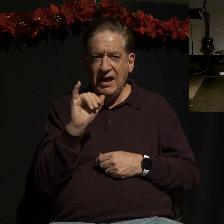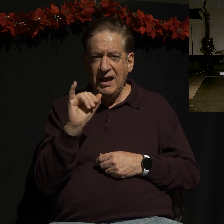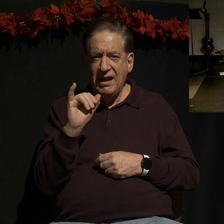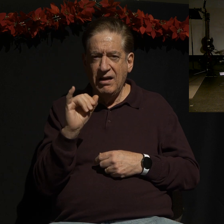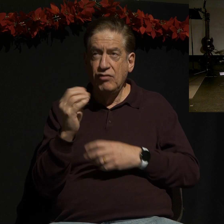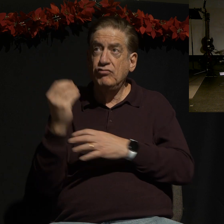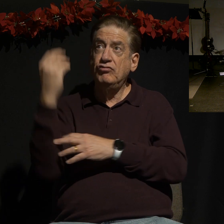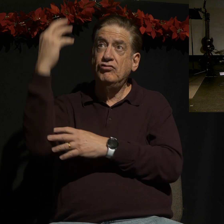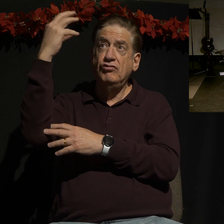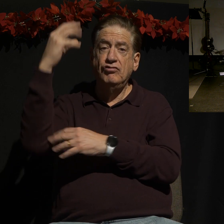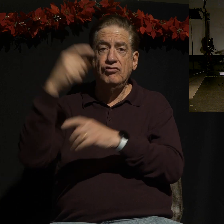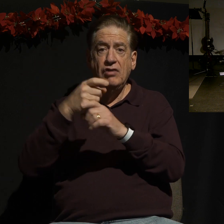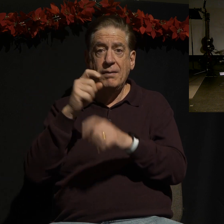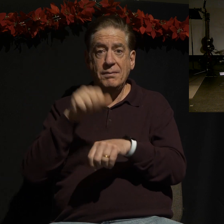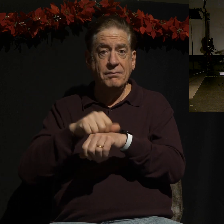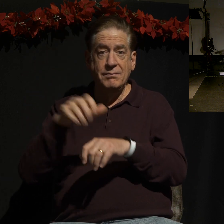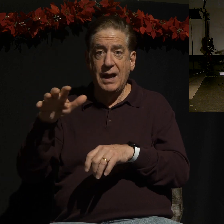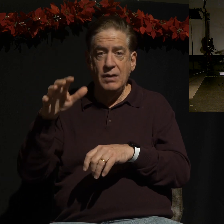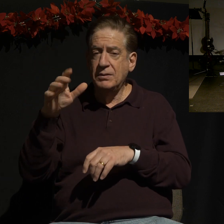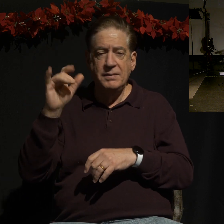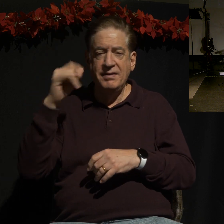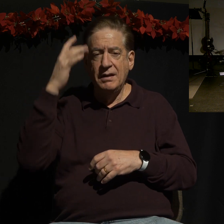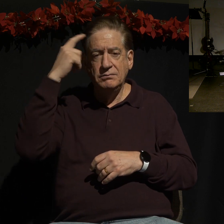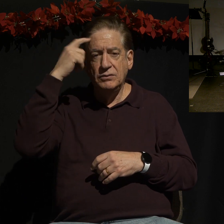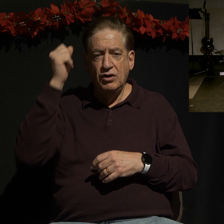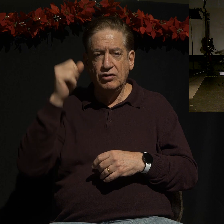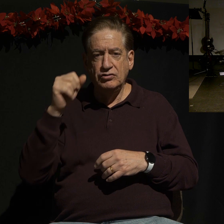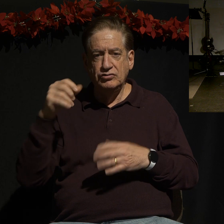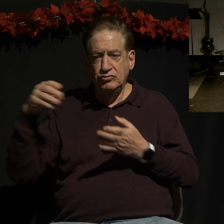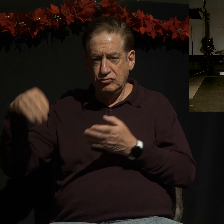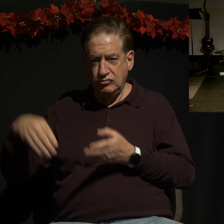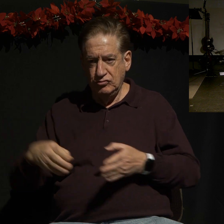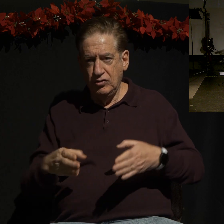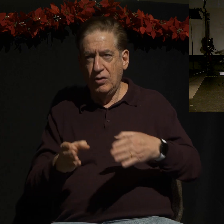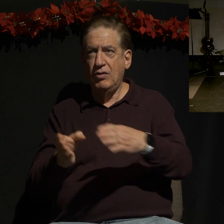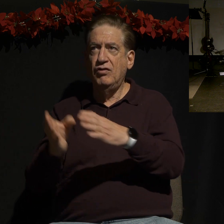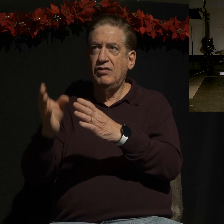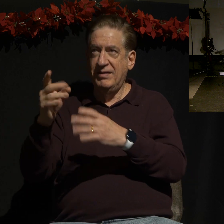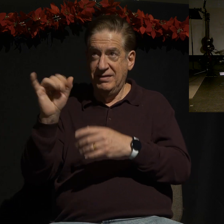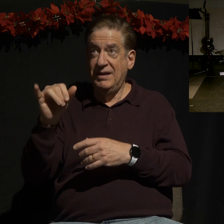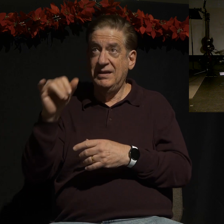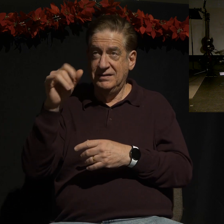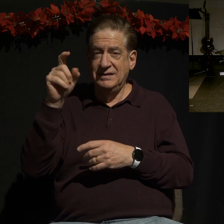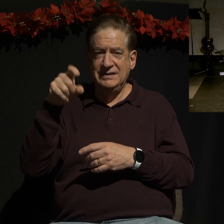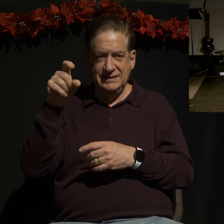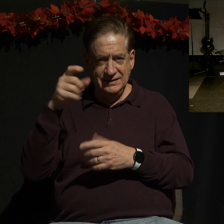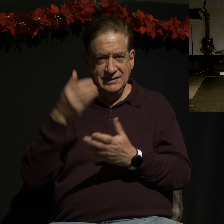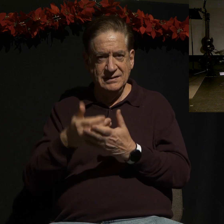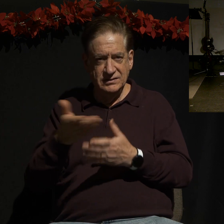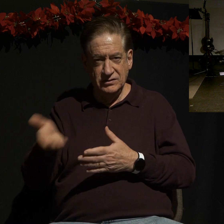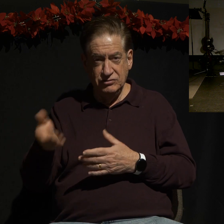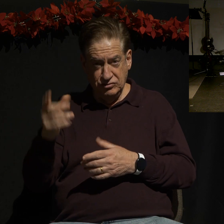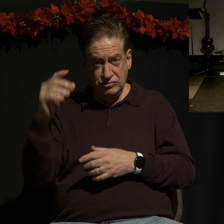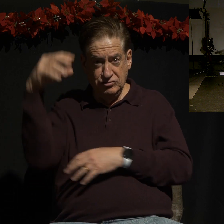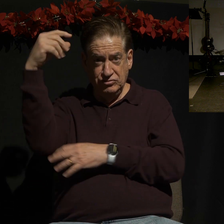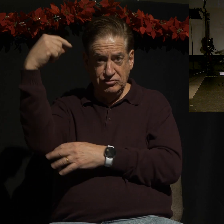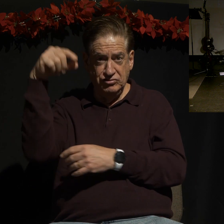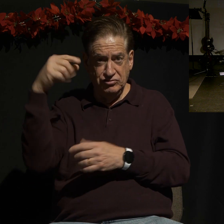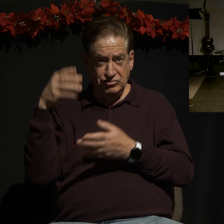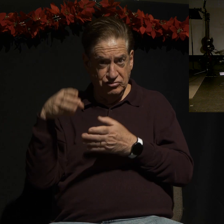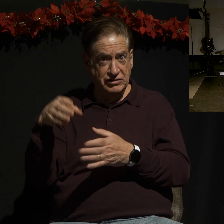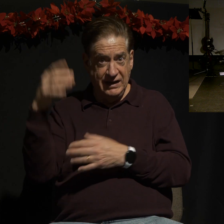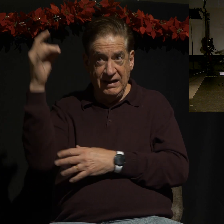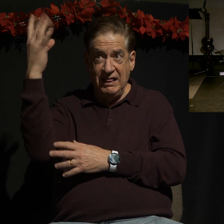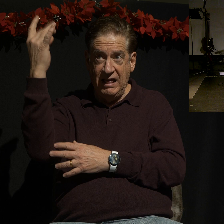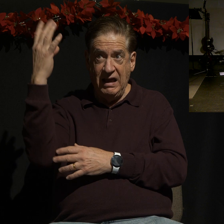from the mountain. But that's because this road comes up to the mountain, and that's the road I need to get to. And I think there's a street light. I bet